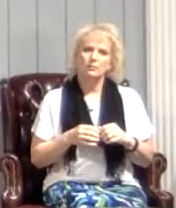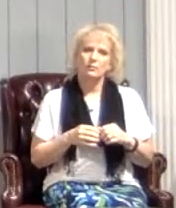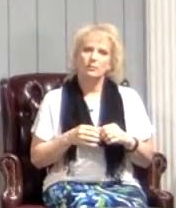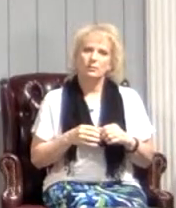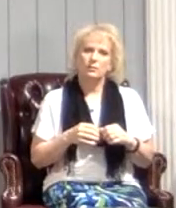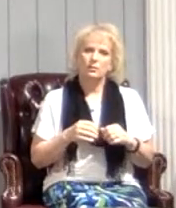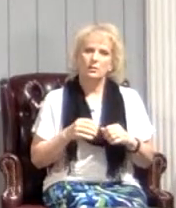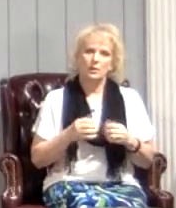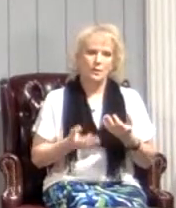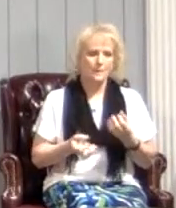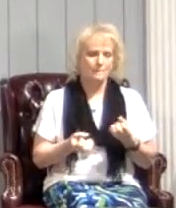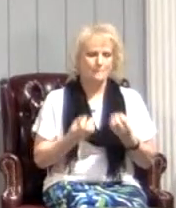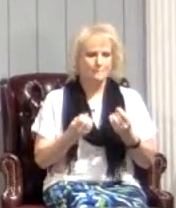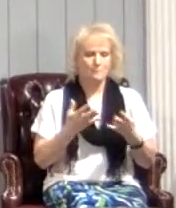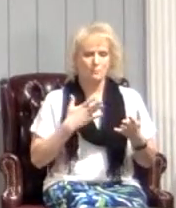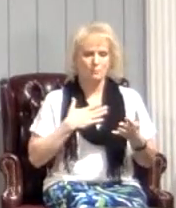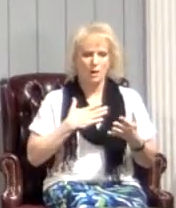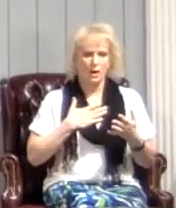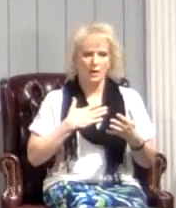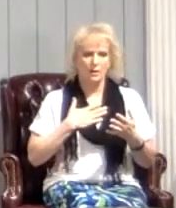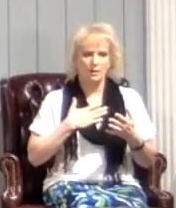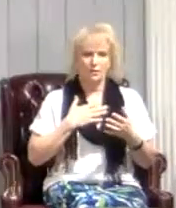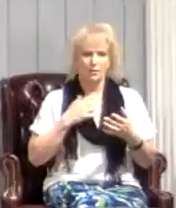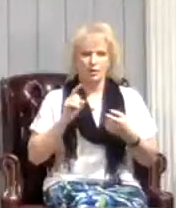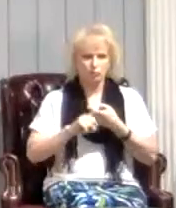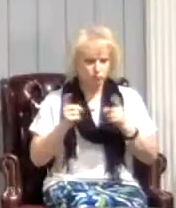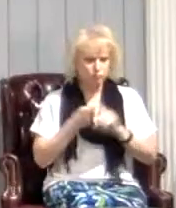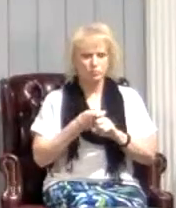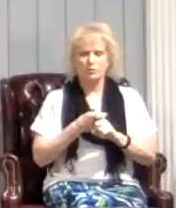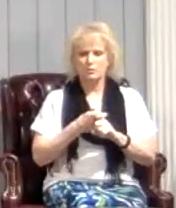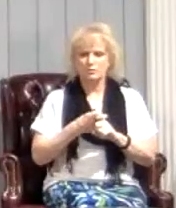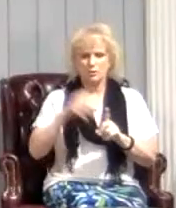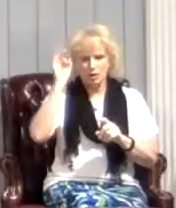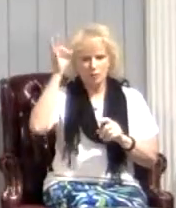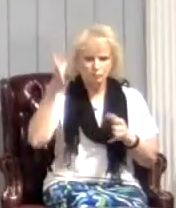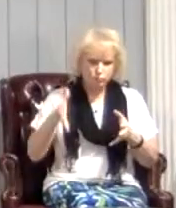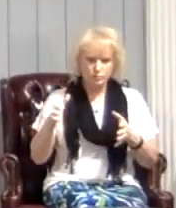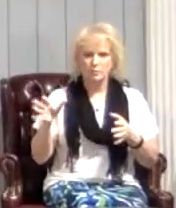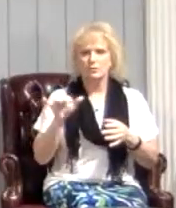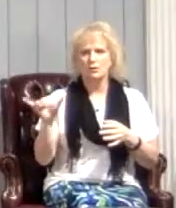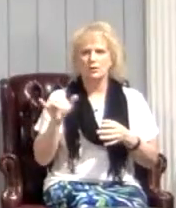many of my peers are preachers and pastors as well. And I know that